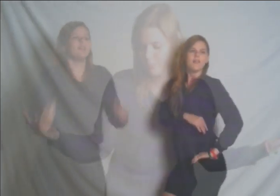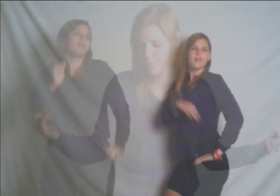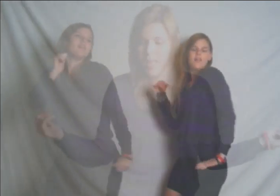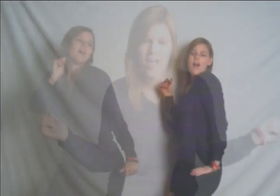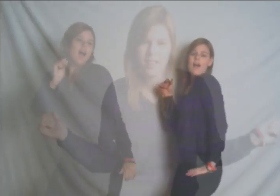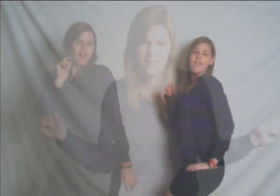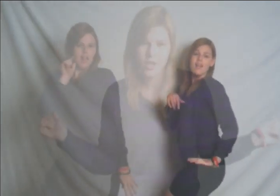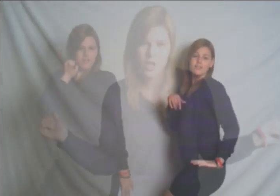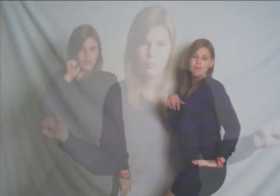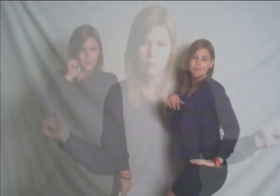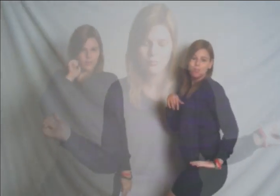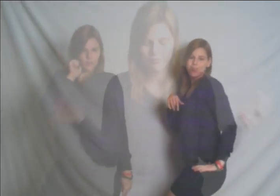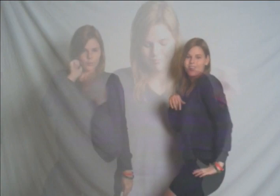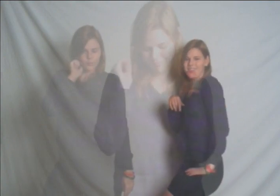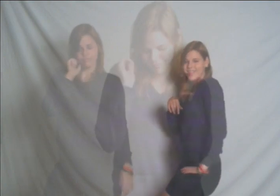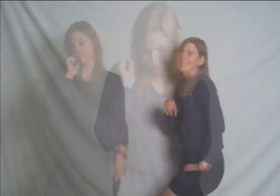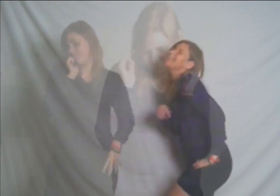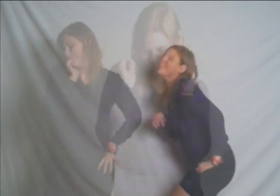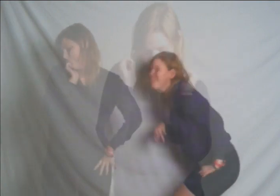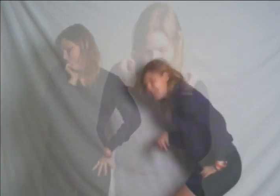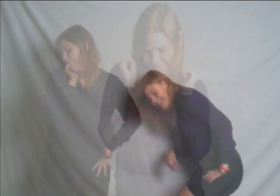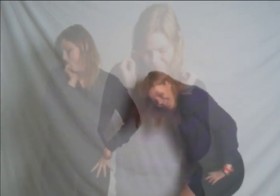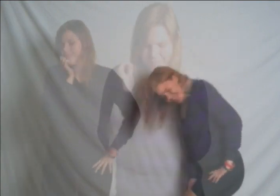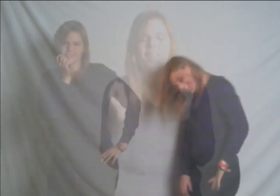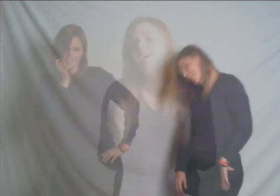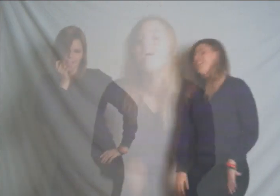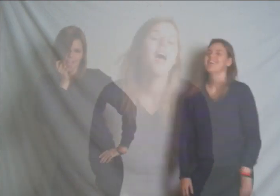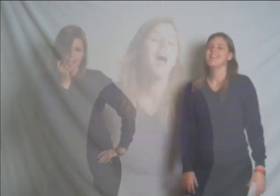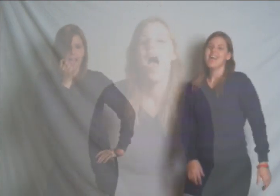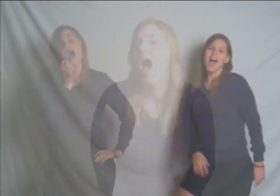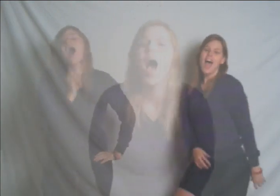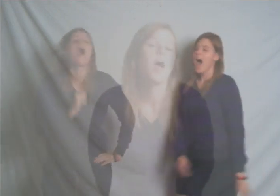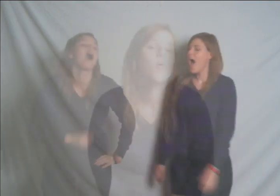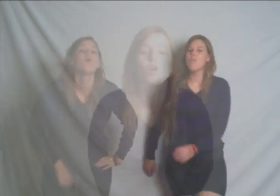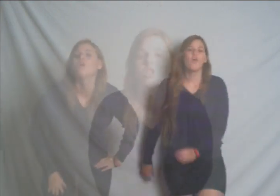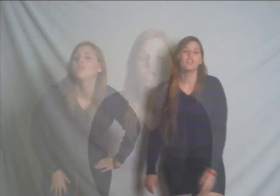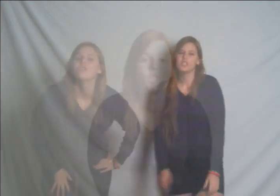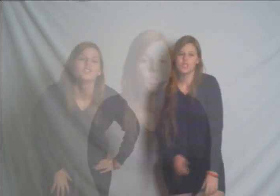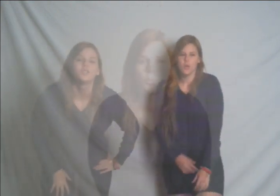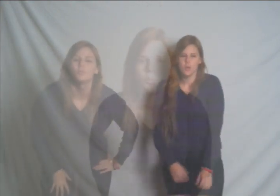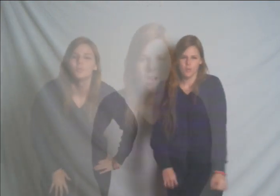I warned you.